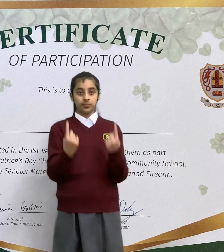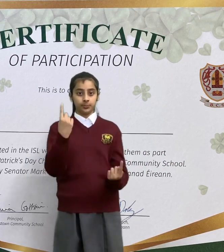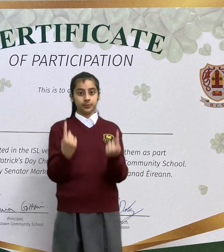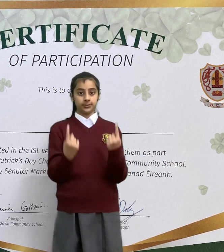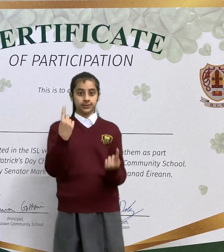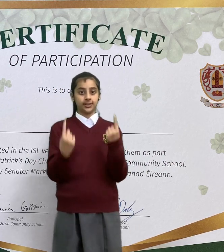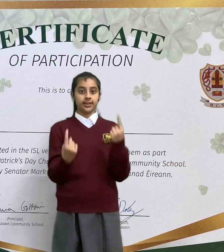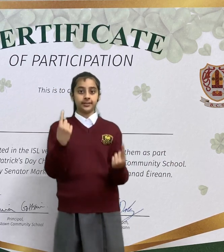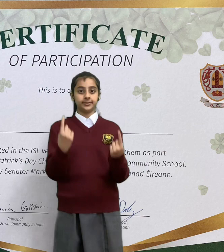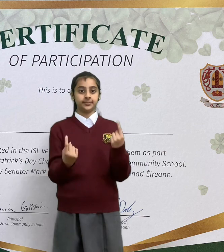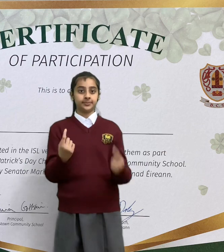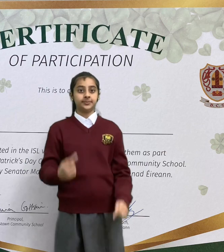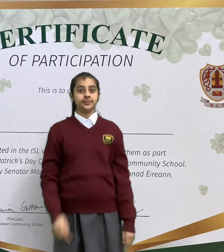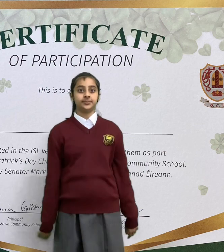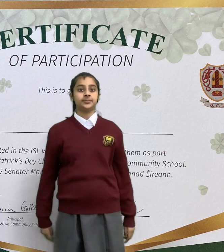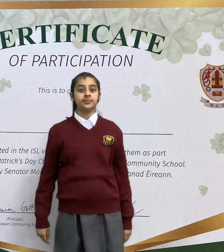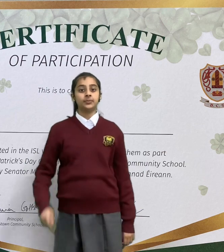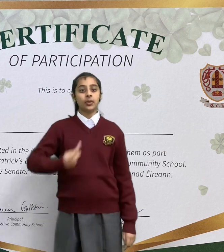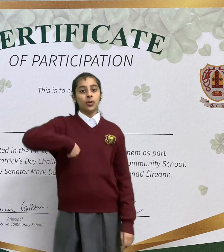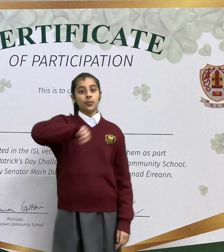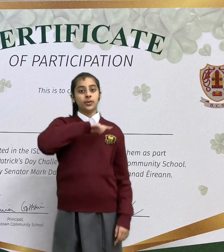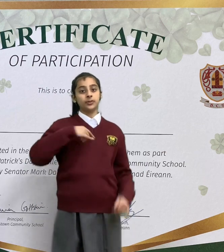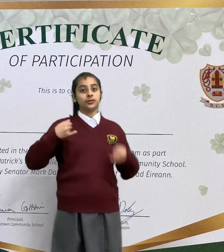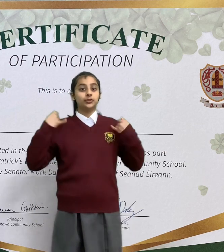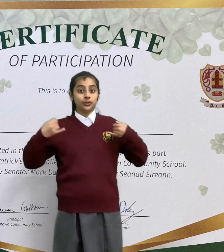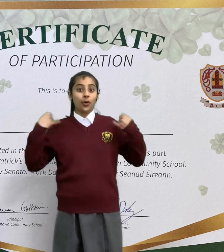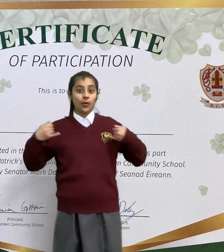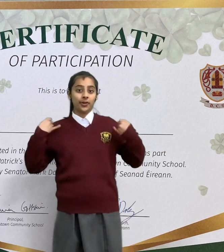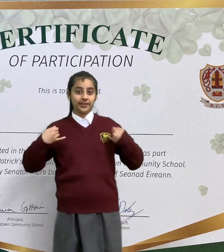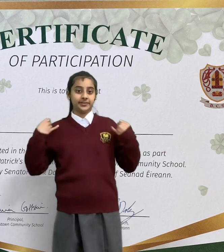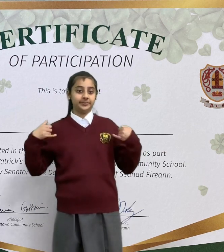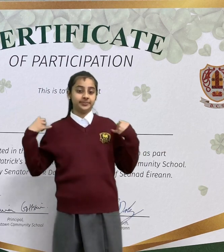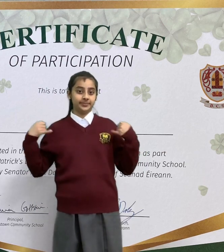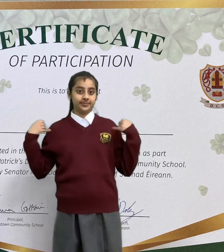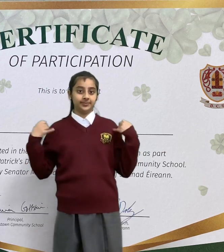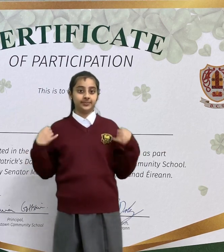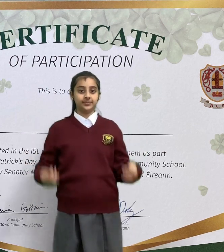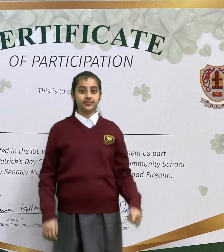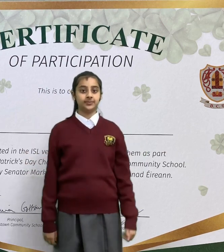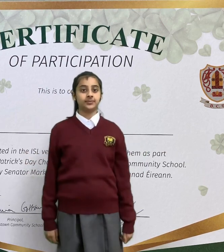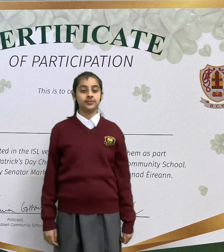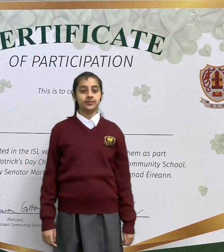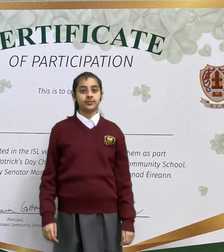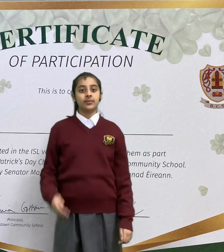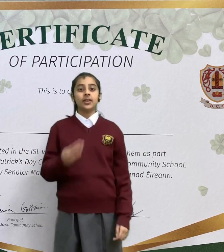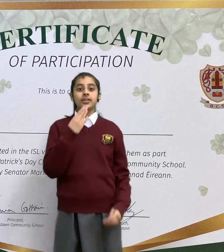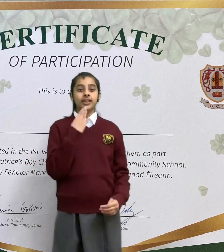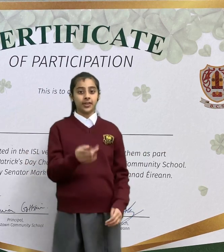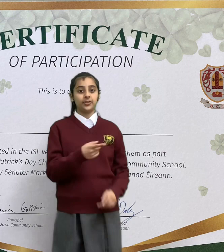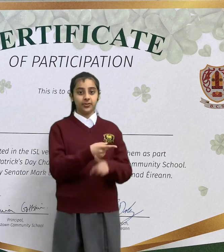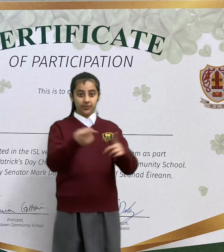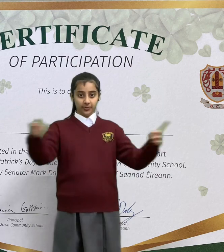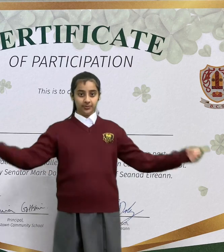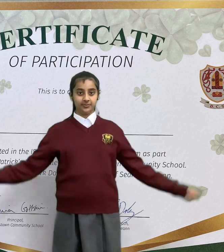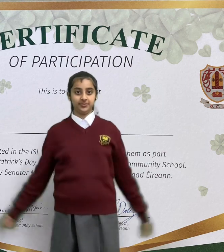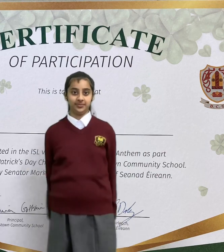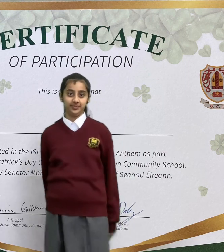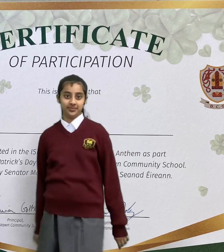competition. We enjoy doing this and thank you.